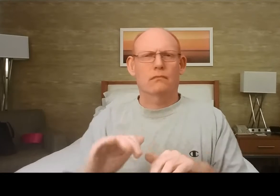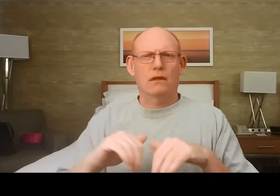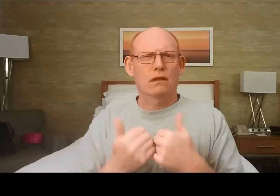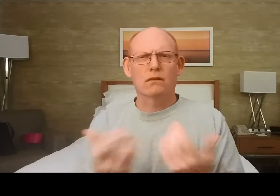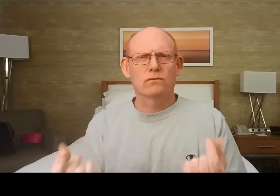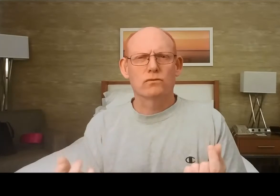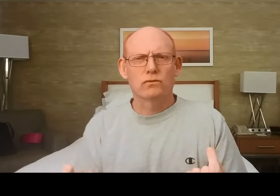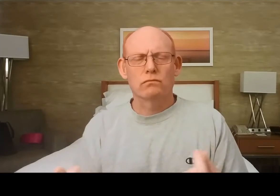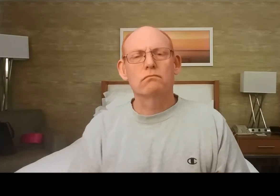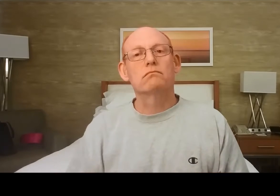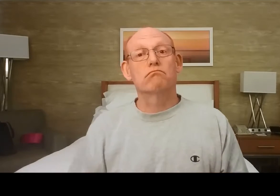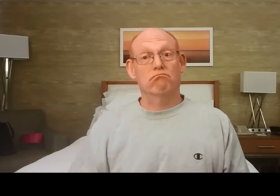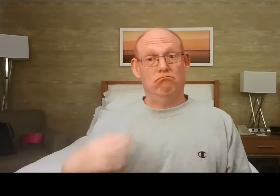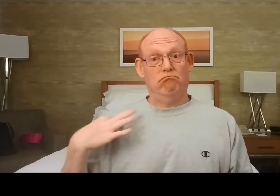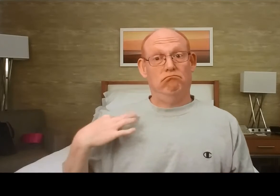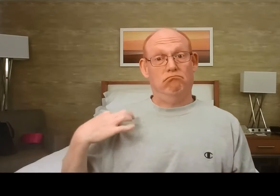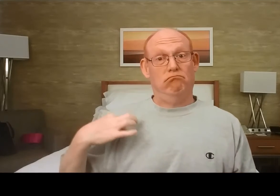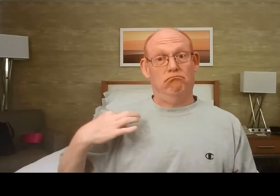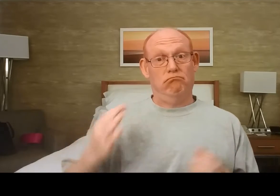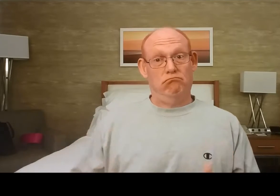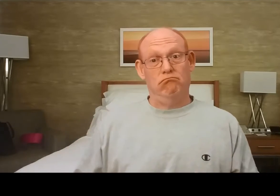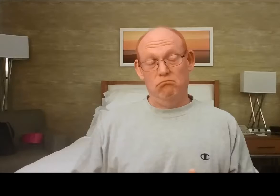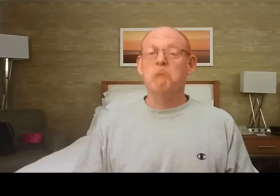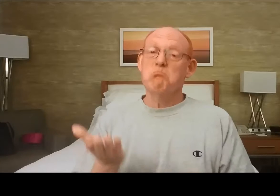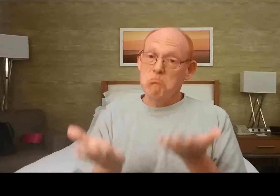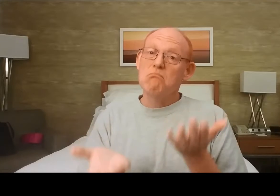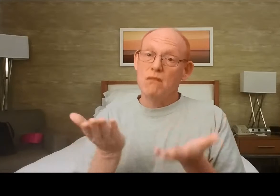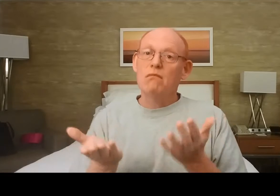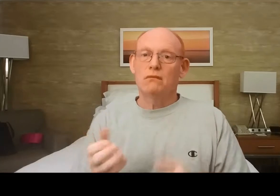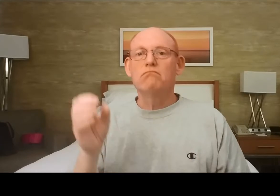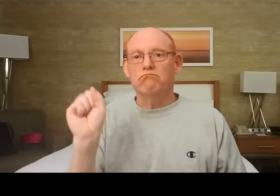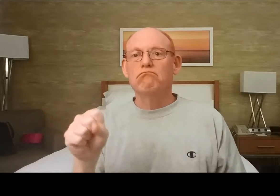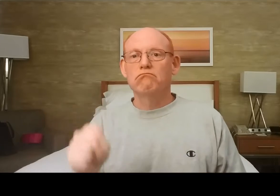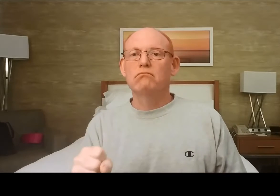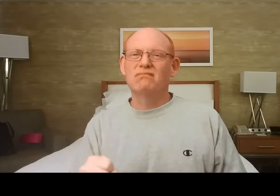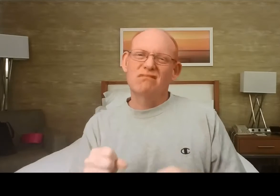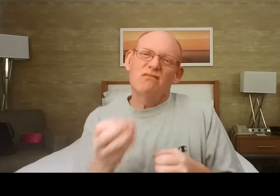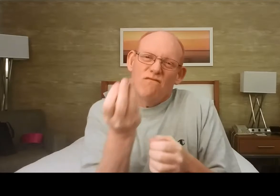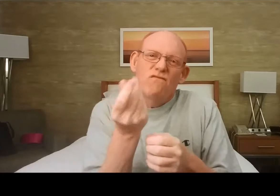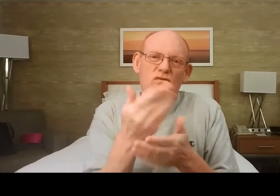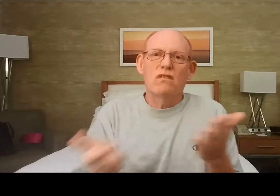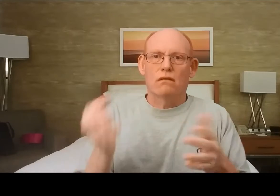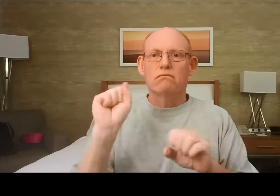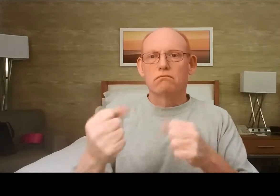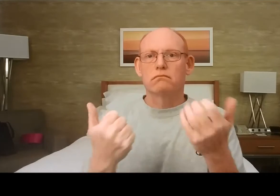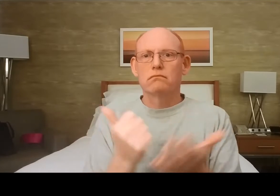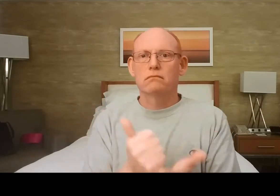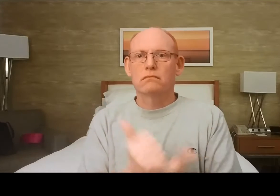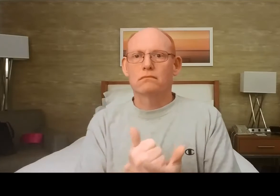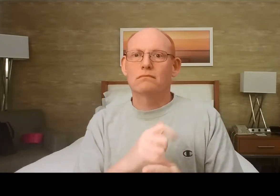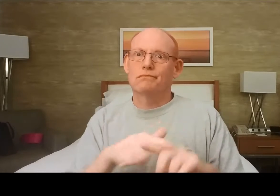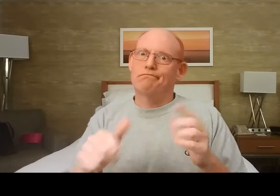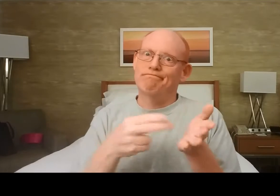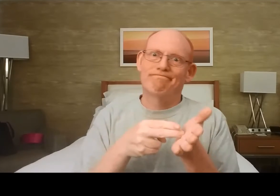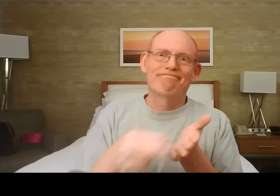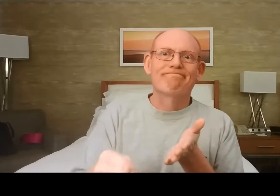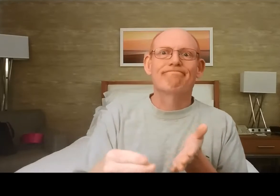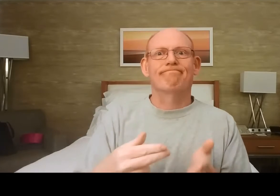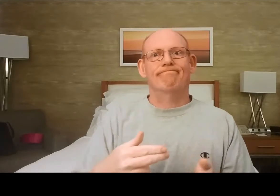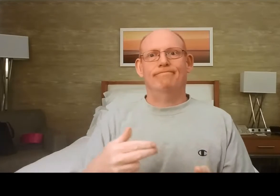like to help, there's some ways you can do that. Do we need volunteers? Yeah, we could use some volunteers. But